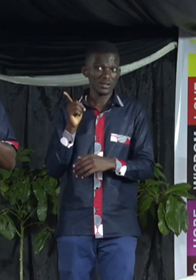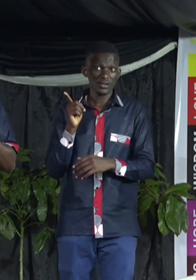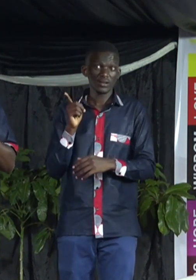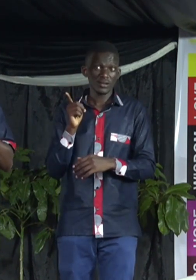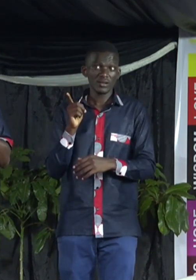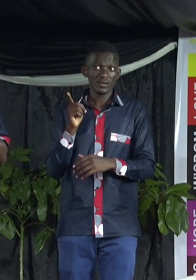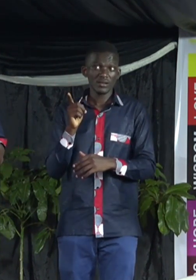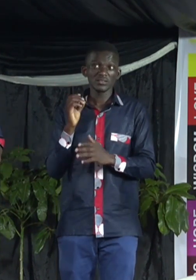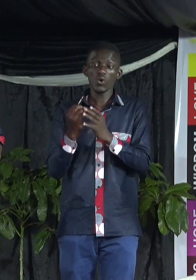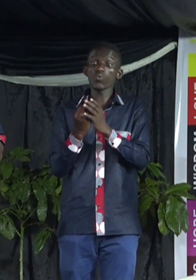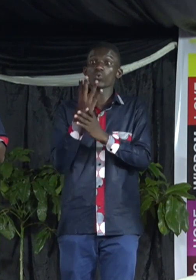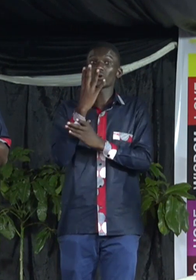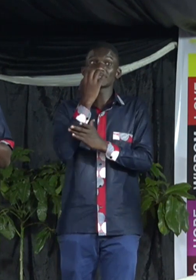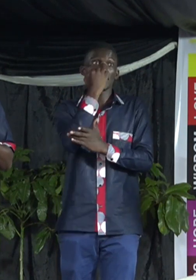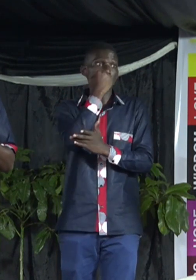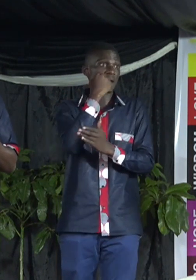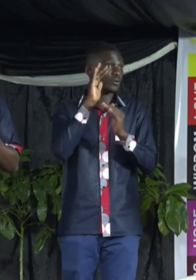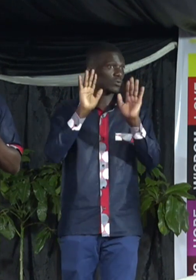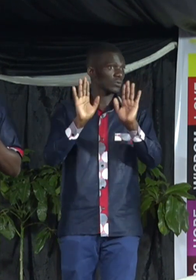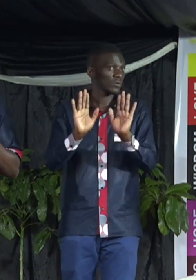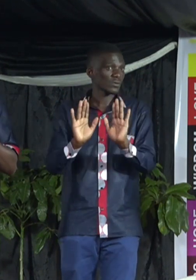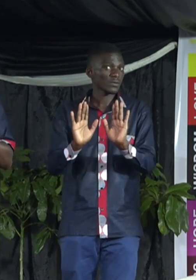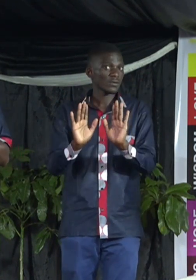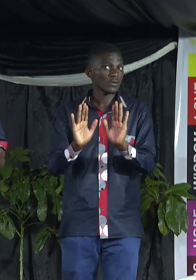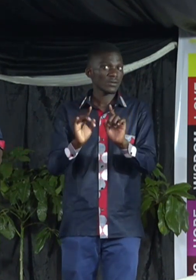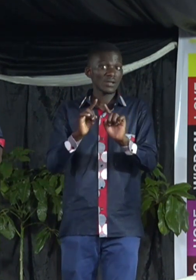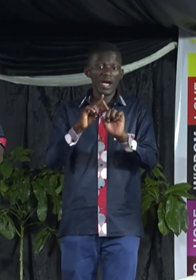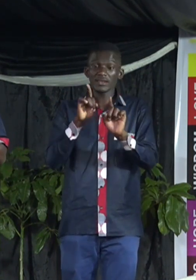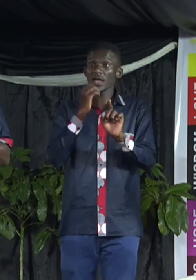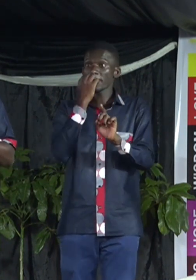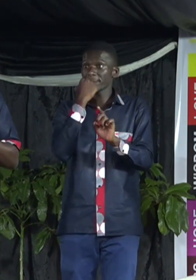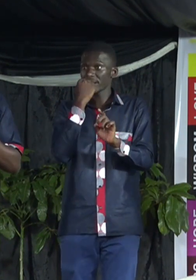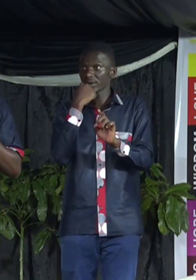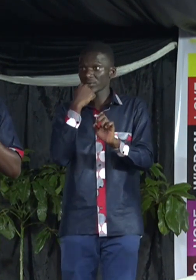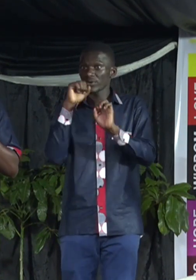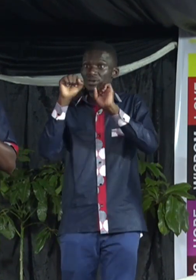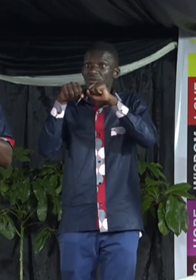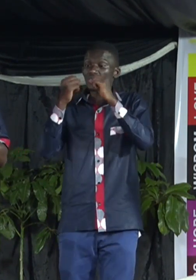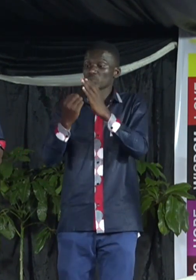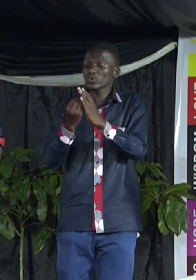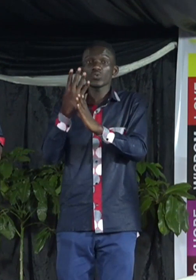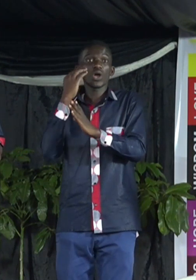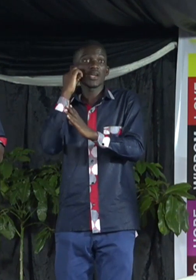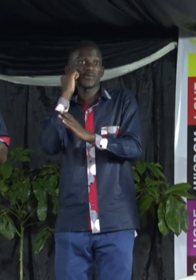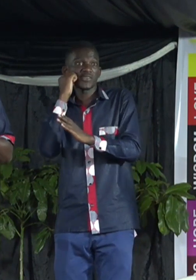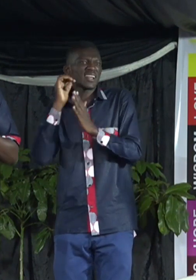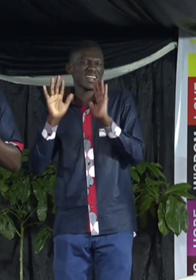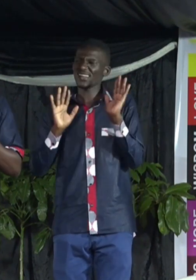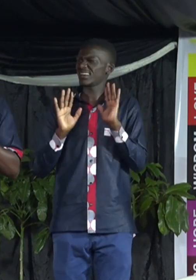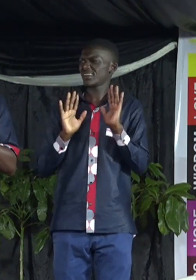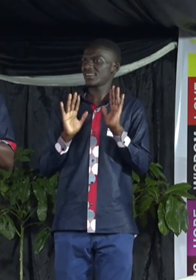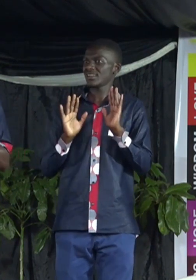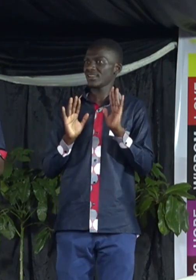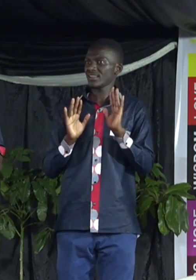tree, tekubala muyembe, cannot bear mango fruit. Omuyembe, and a mango tree, tekubala muchungwa, cannot bear